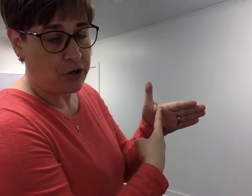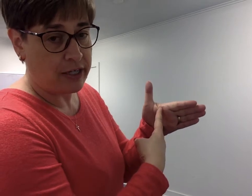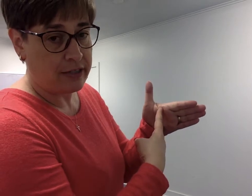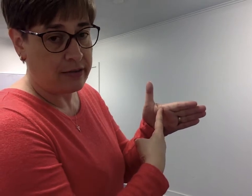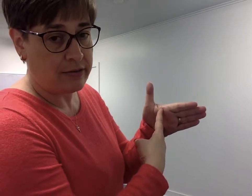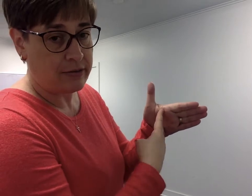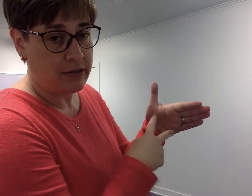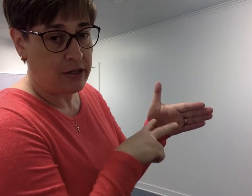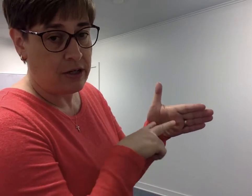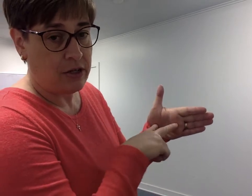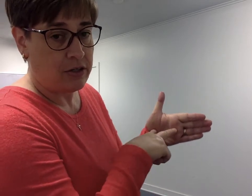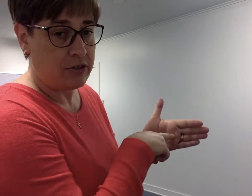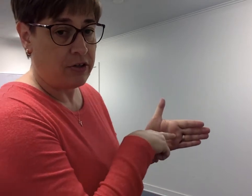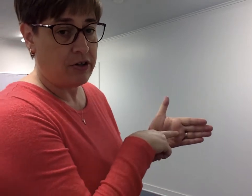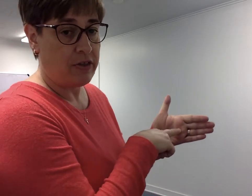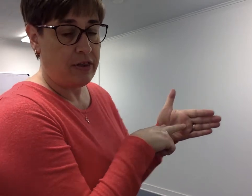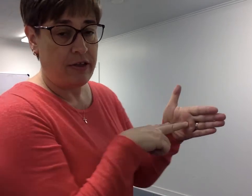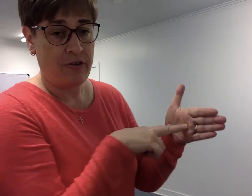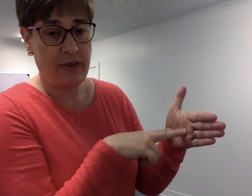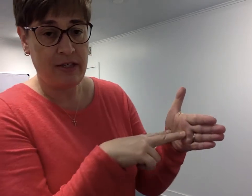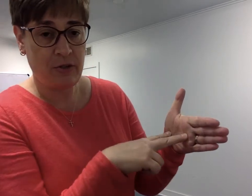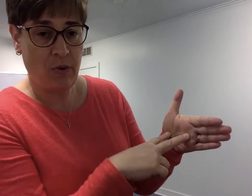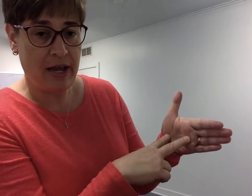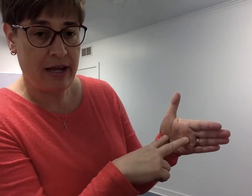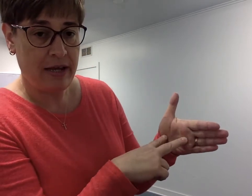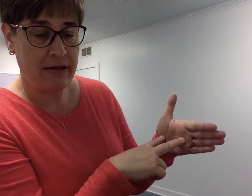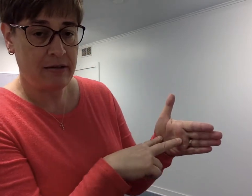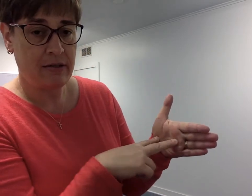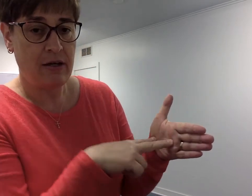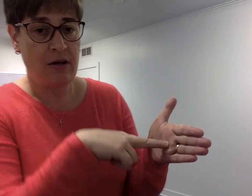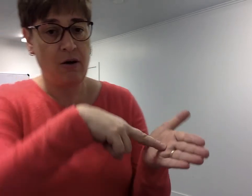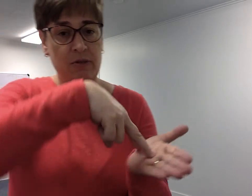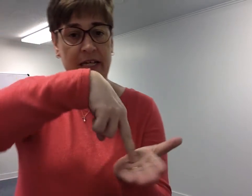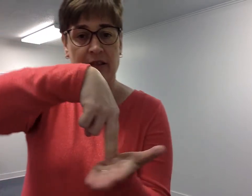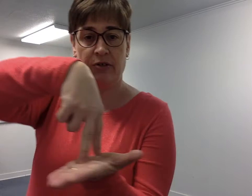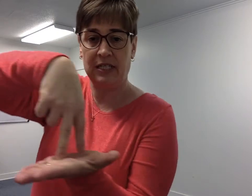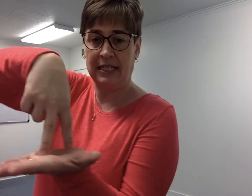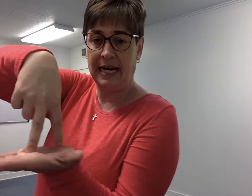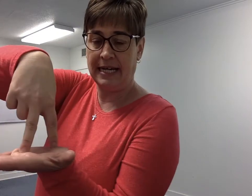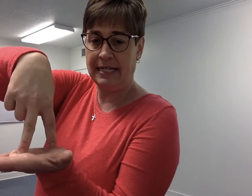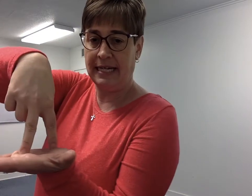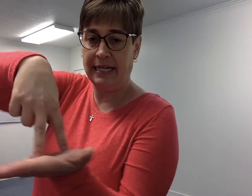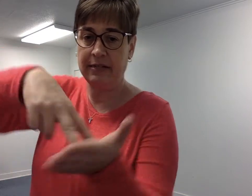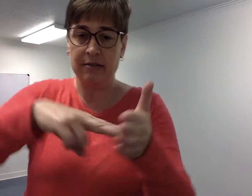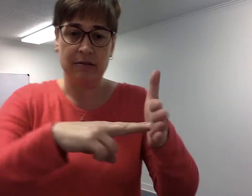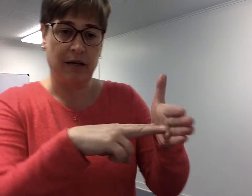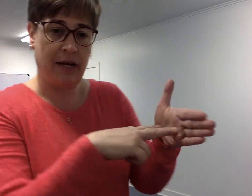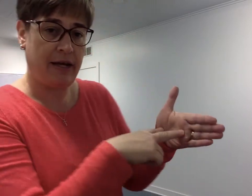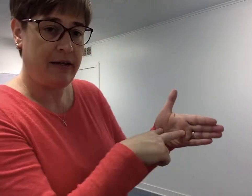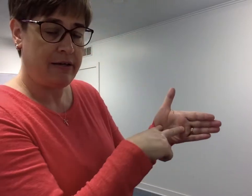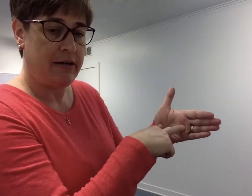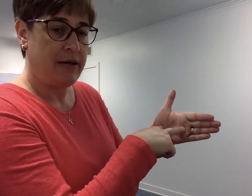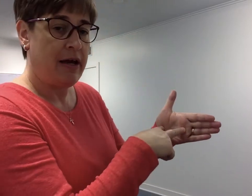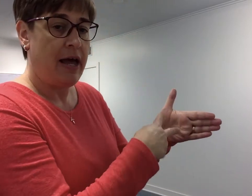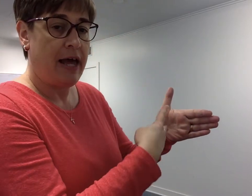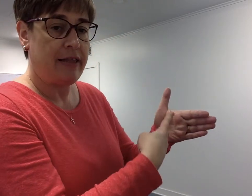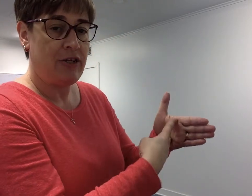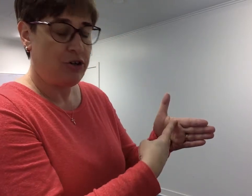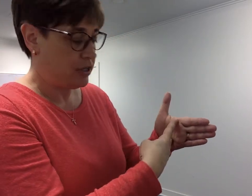it. So they're this way, almost like they're standing, okay? And then you're going to